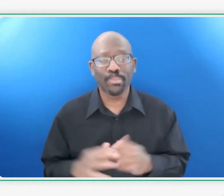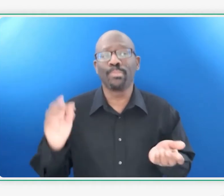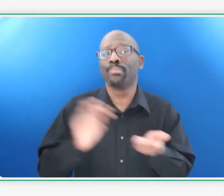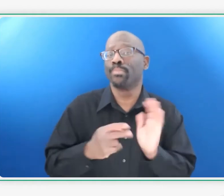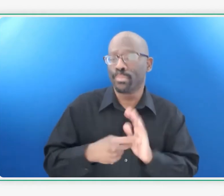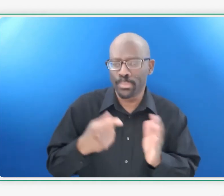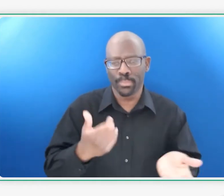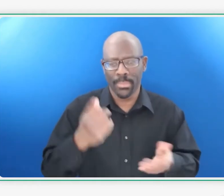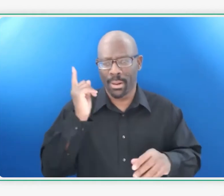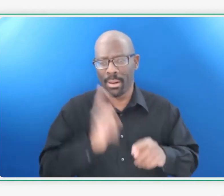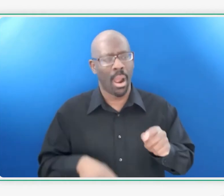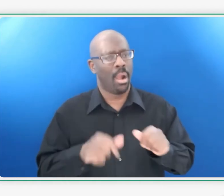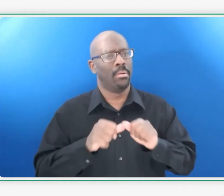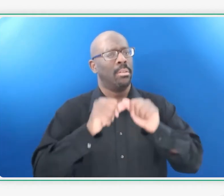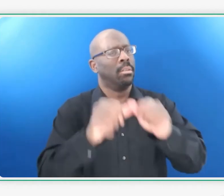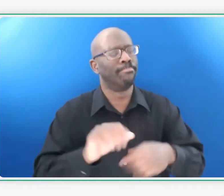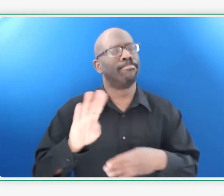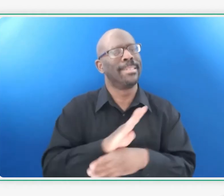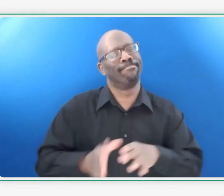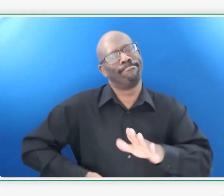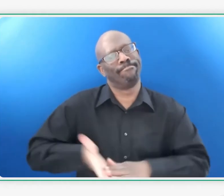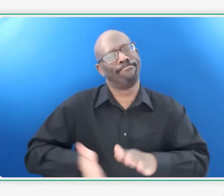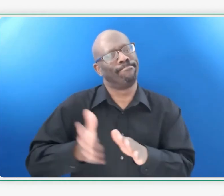was reduced to part-time.